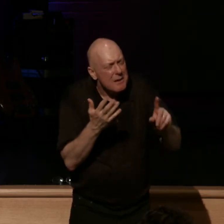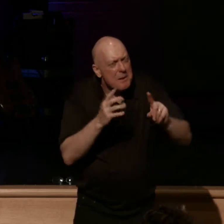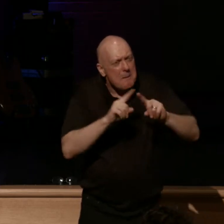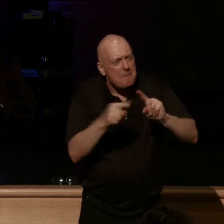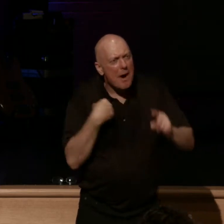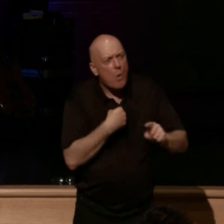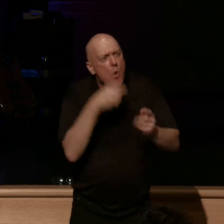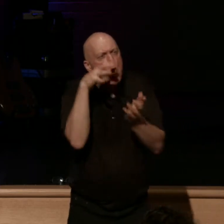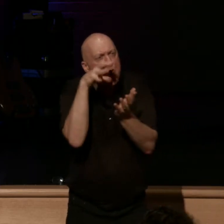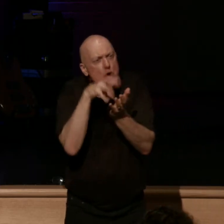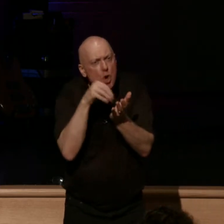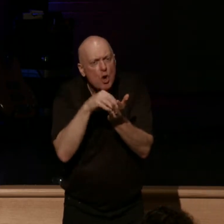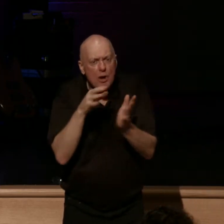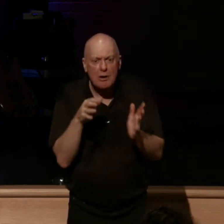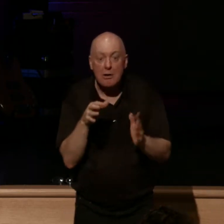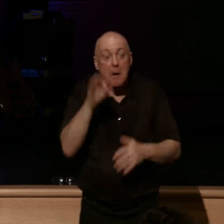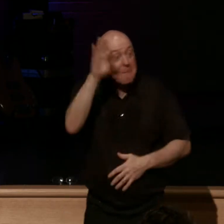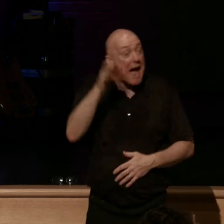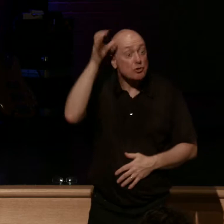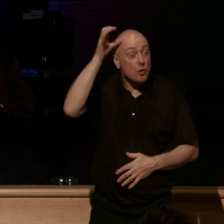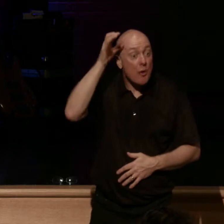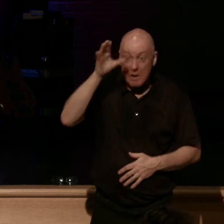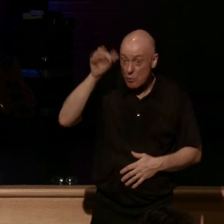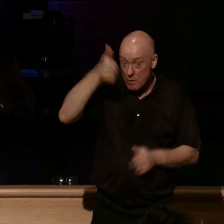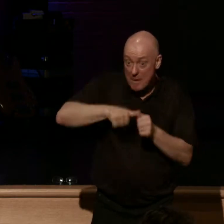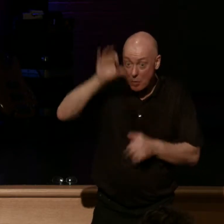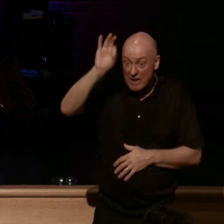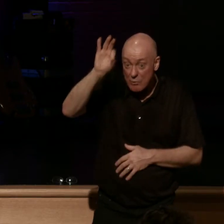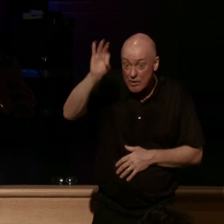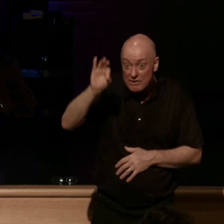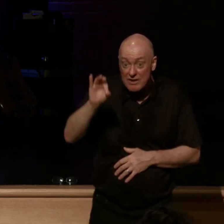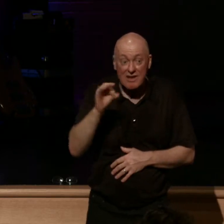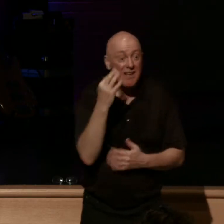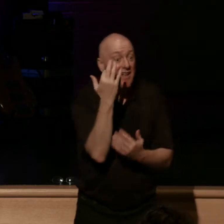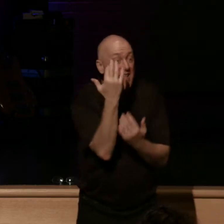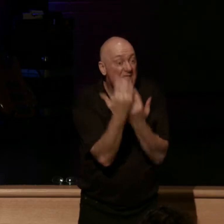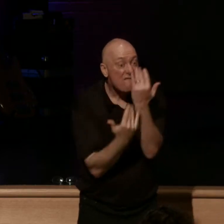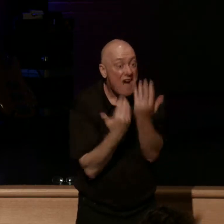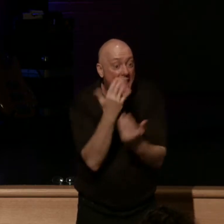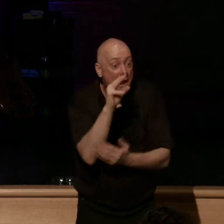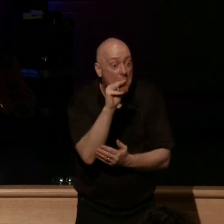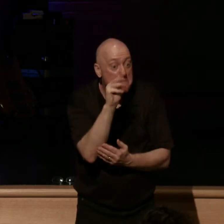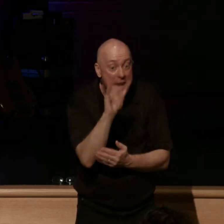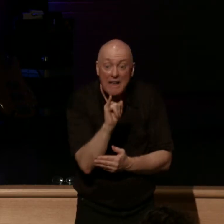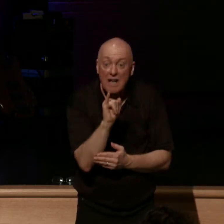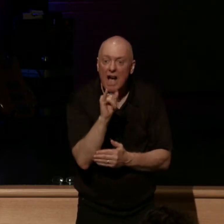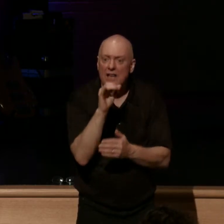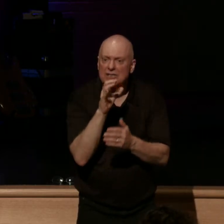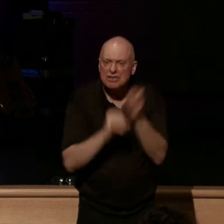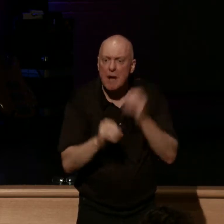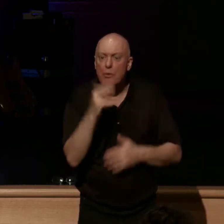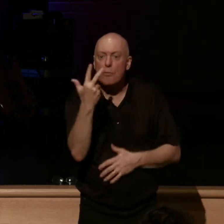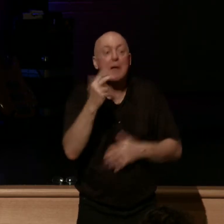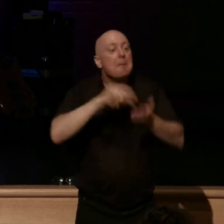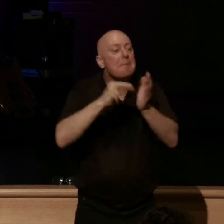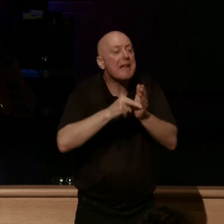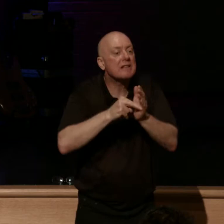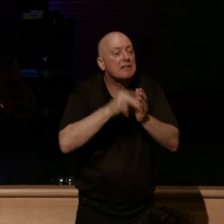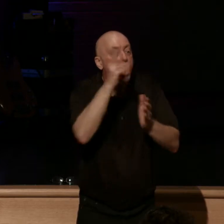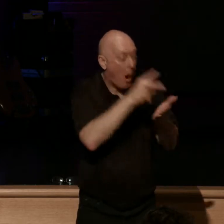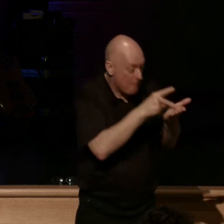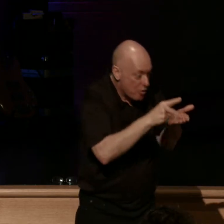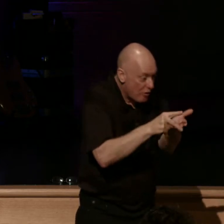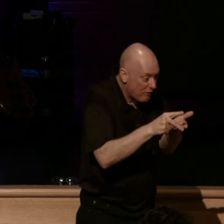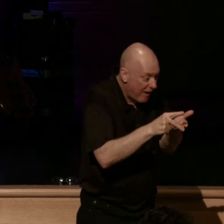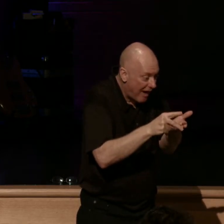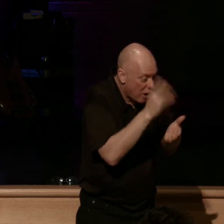we learned about, when Pastor Craig taught, we learned about the fire in Malachi 3 is the purifying of God's people, but